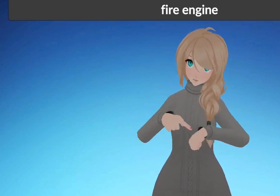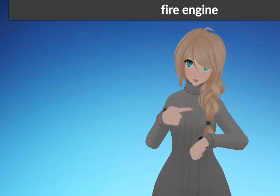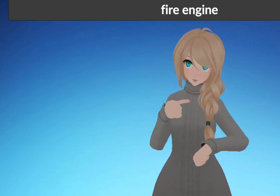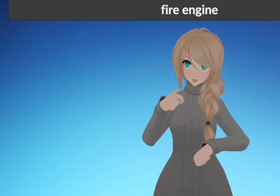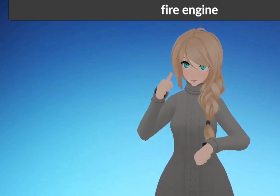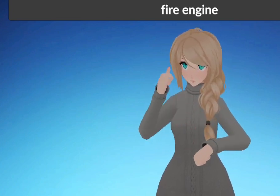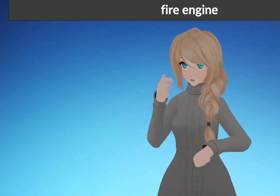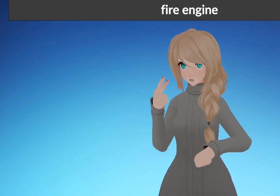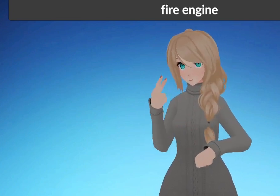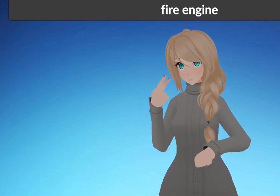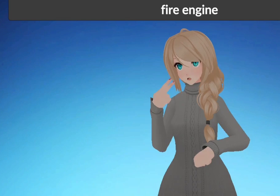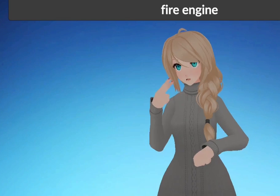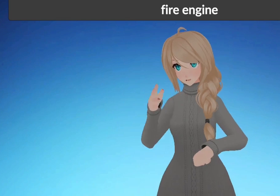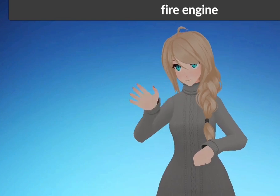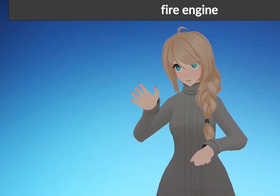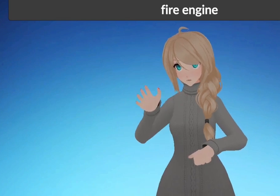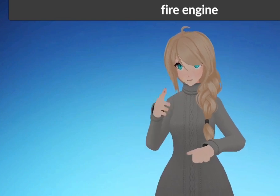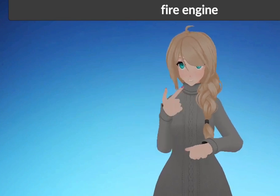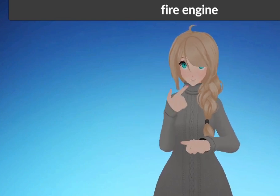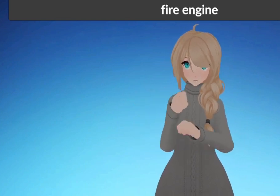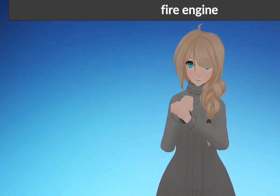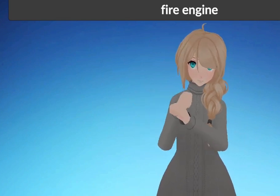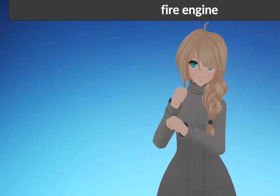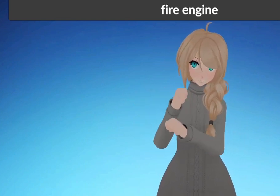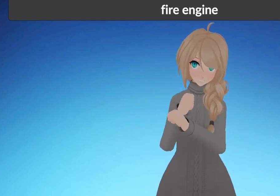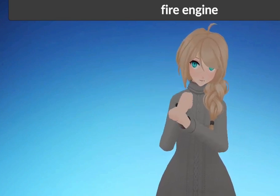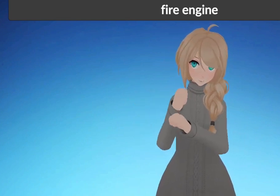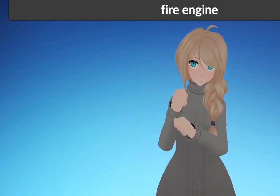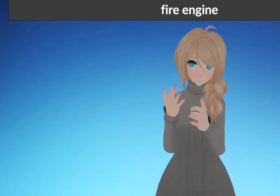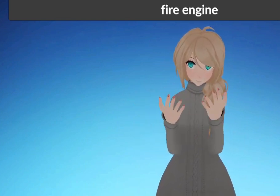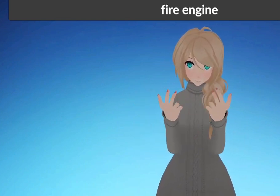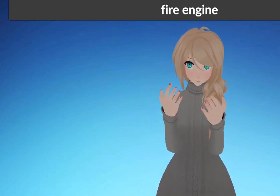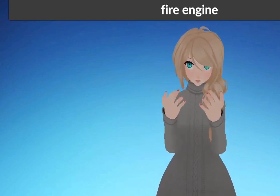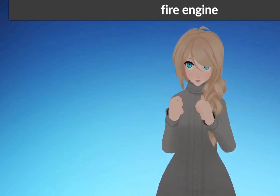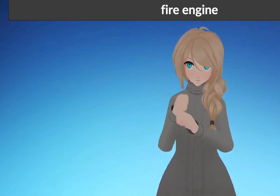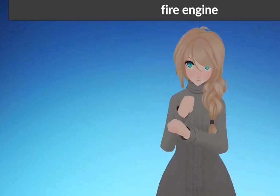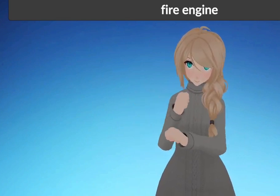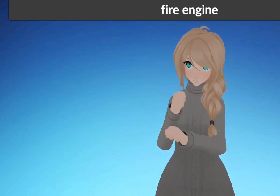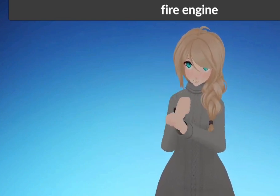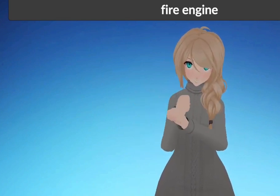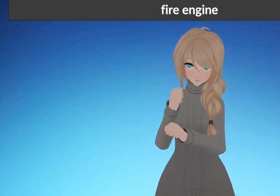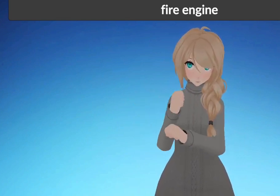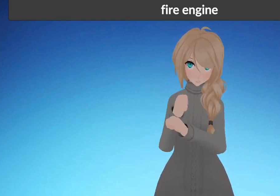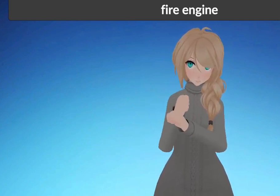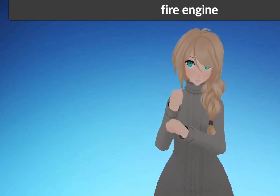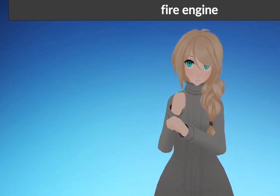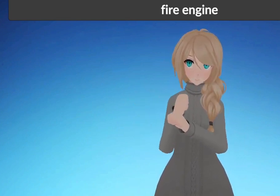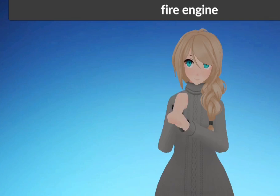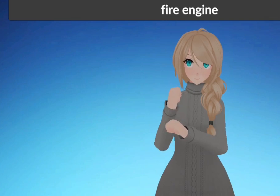Sometimes I know oldest one say injure, fire injure.